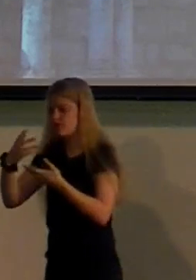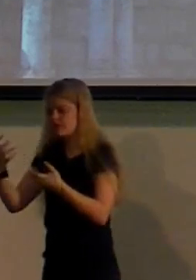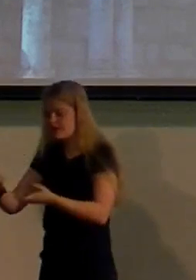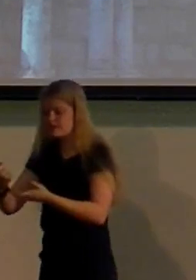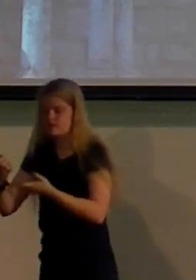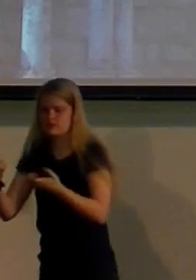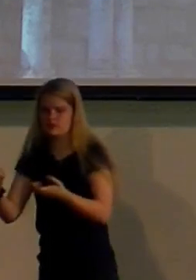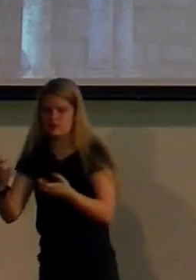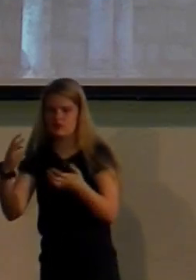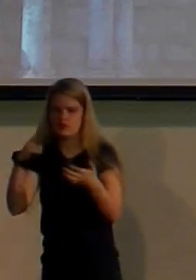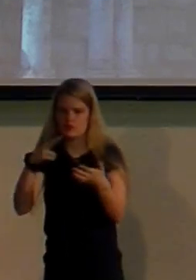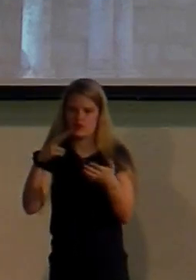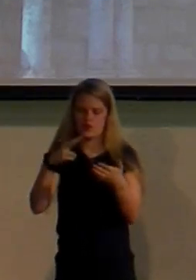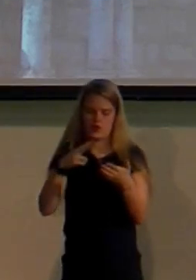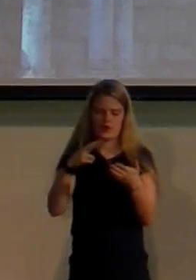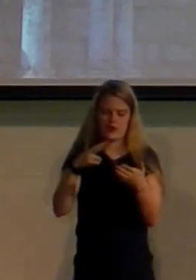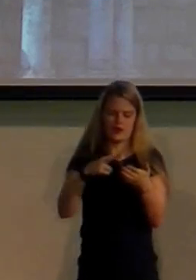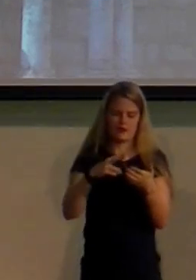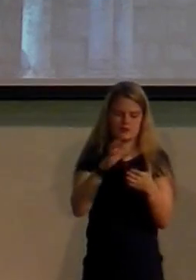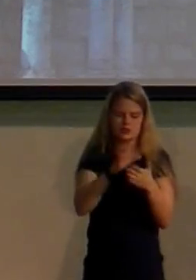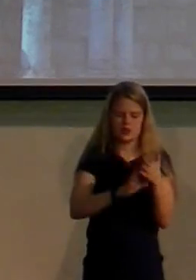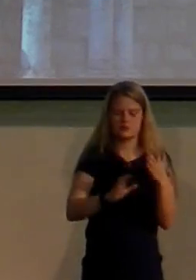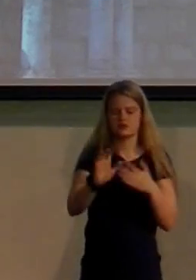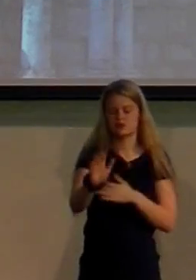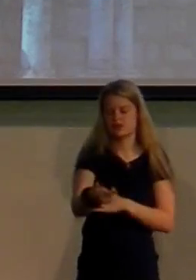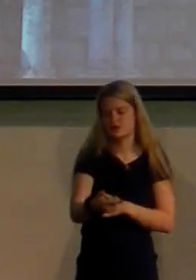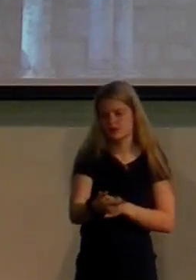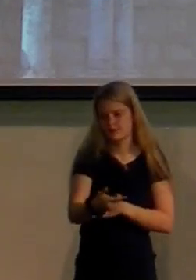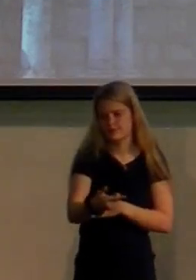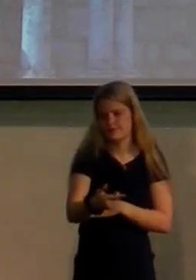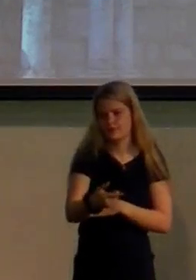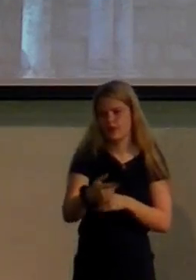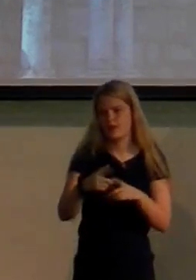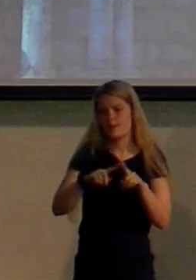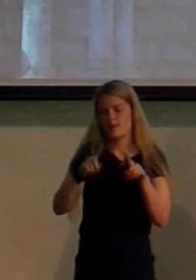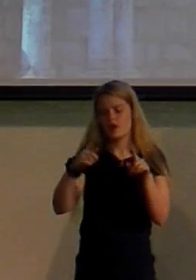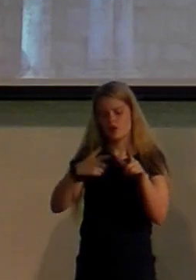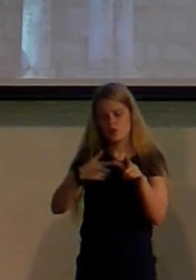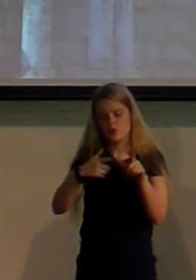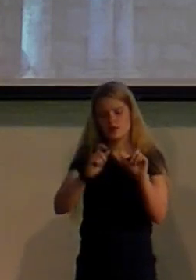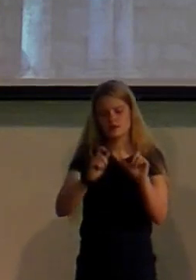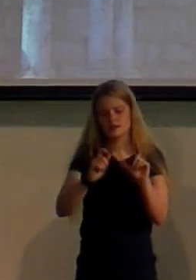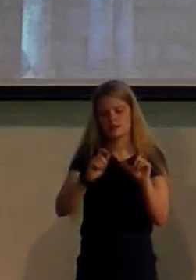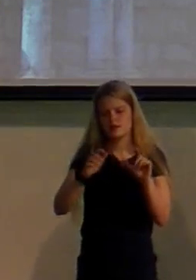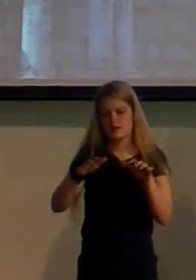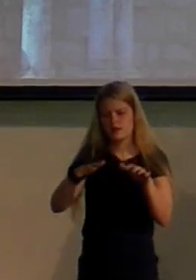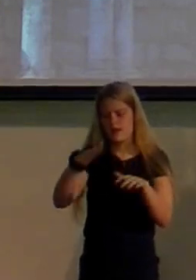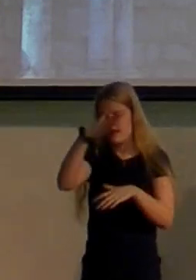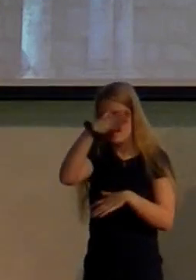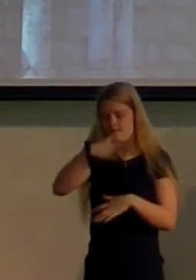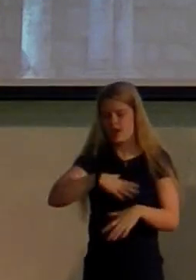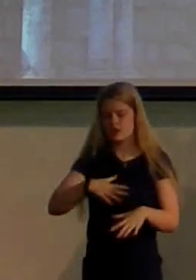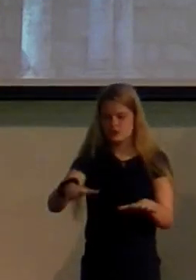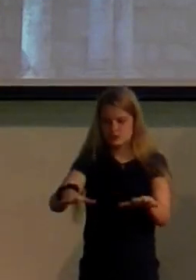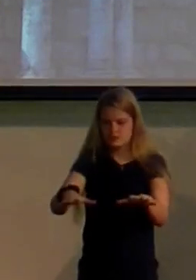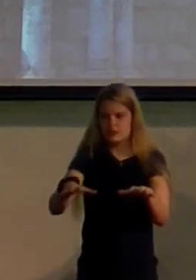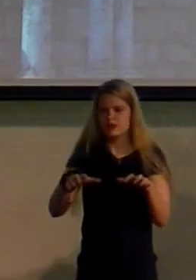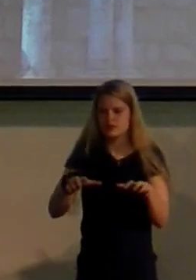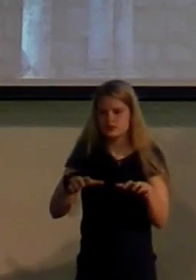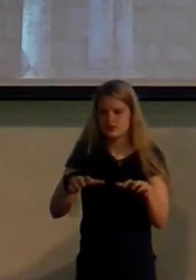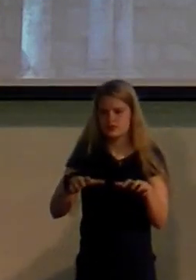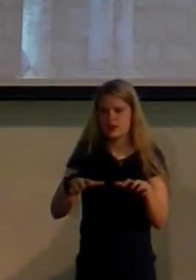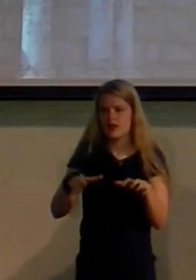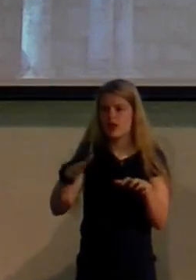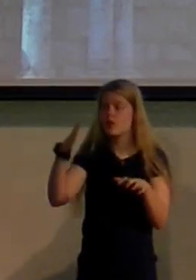those passages later on. Let's talk quickly about this paralytic, the man who is paralyzed, who's brought to Christ by